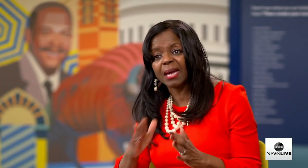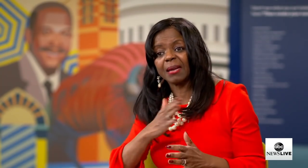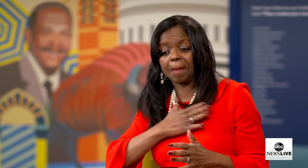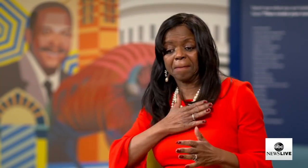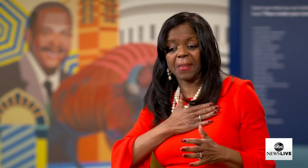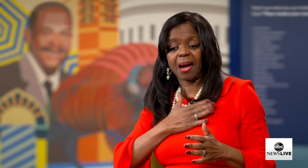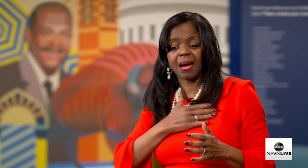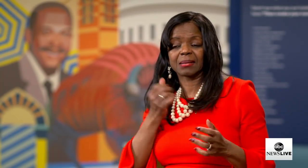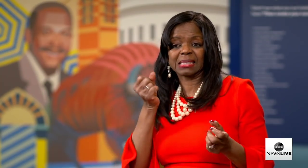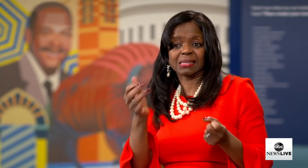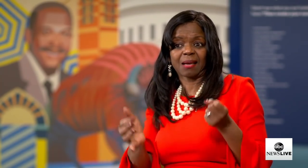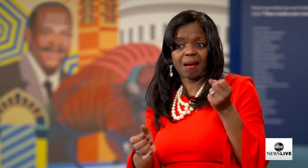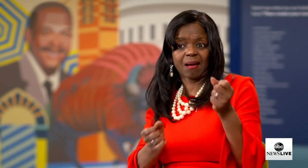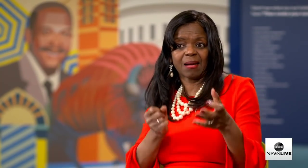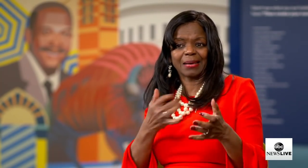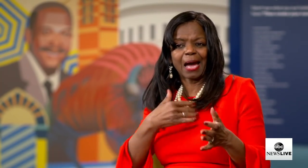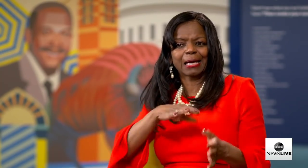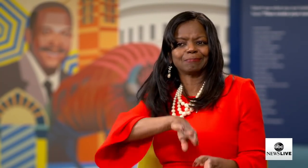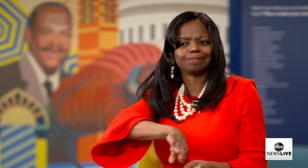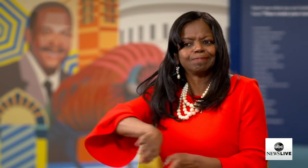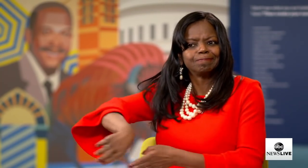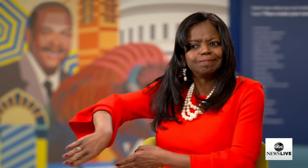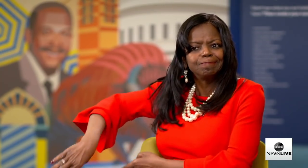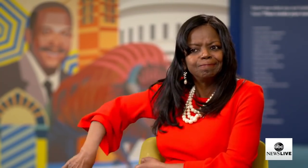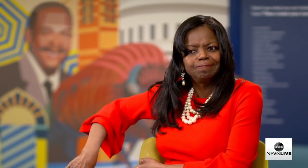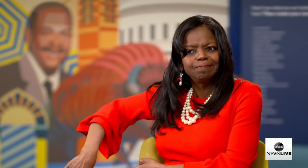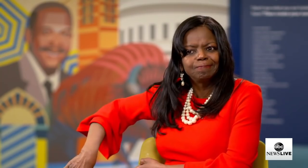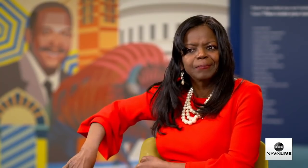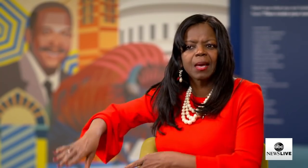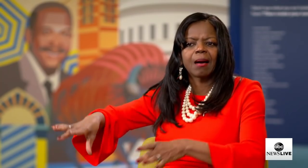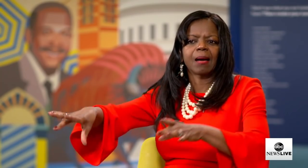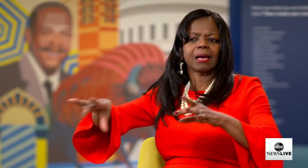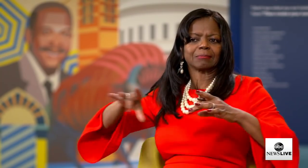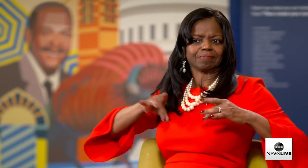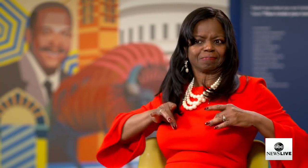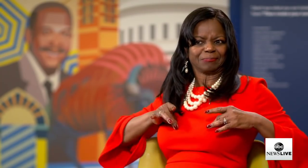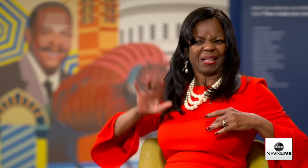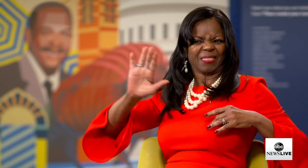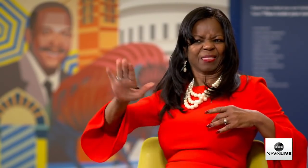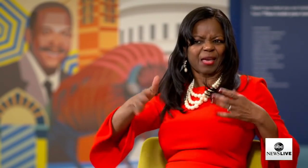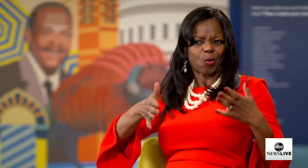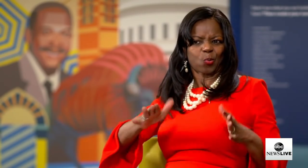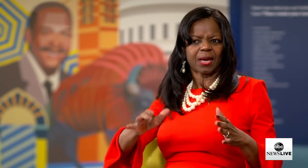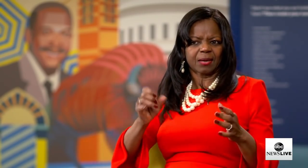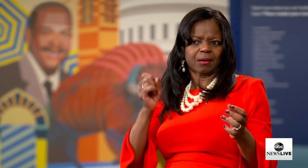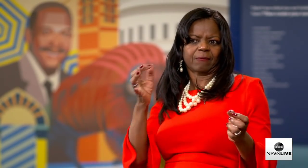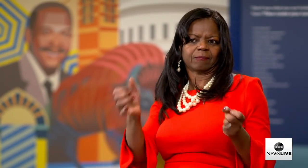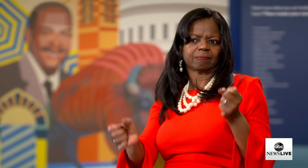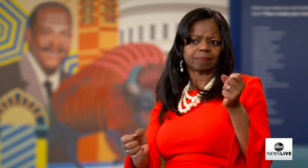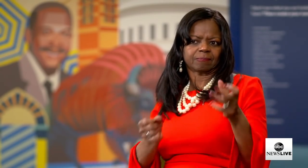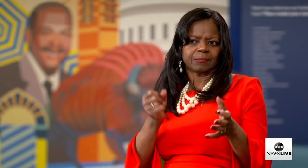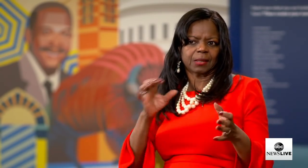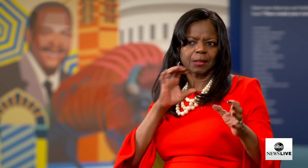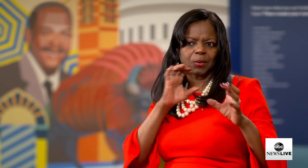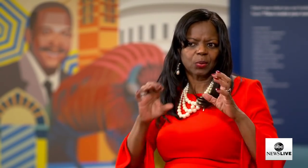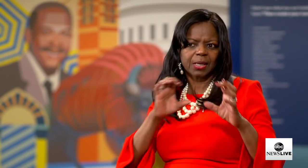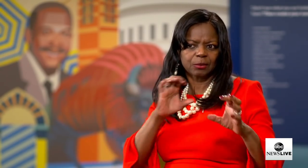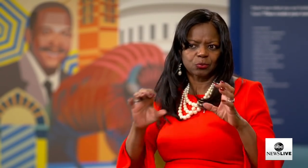So I learned that. I learned how to sign that way. And I actually put to the side the way I knew to communicate, to